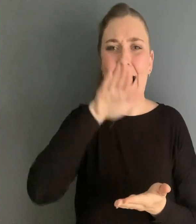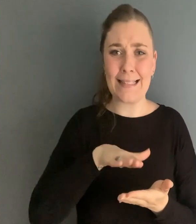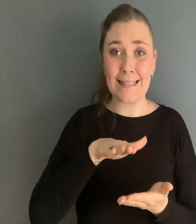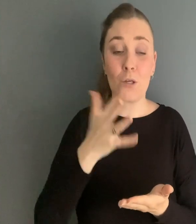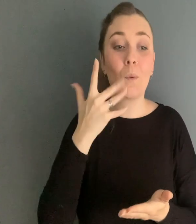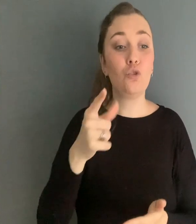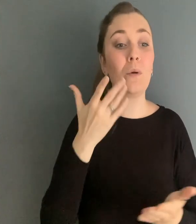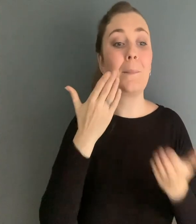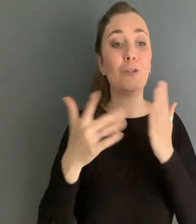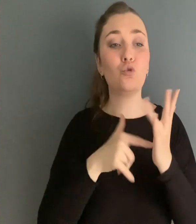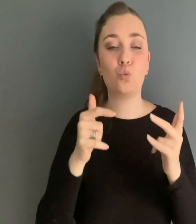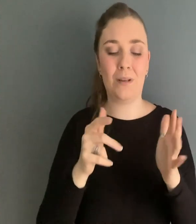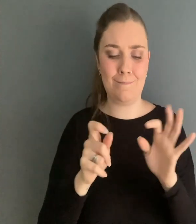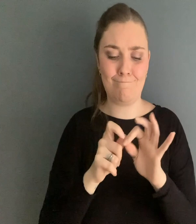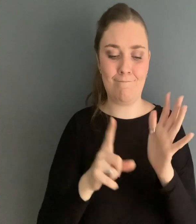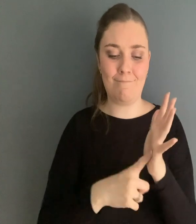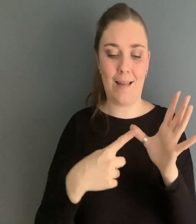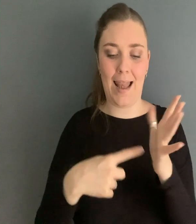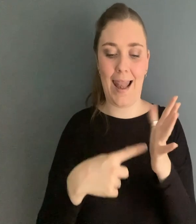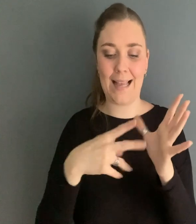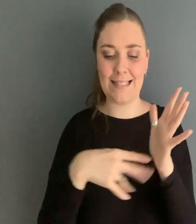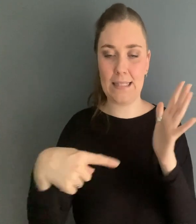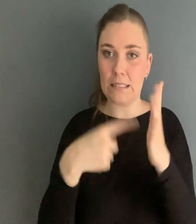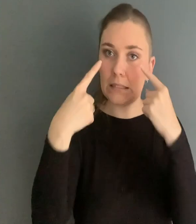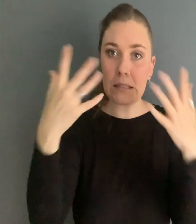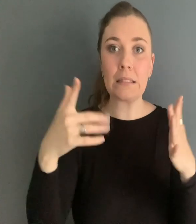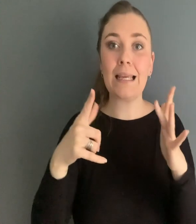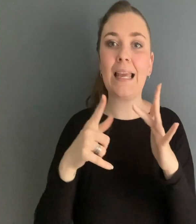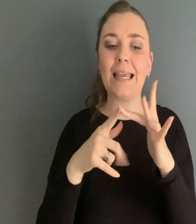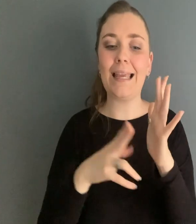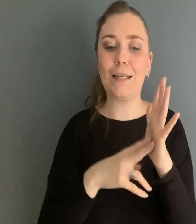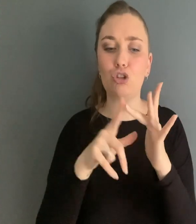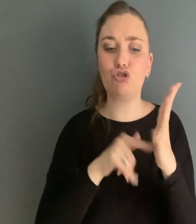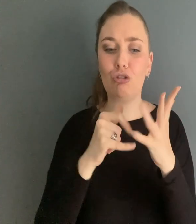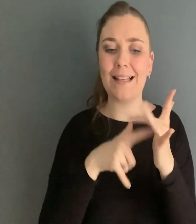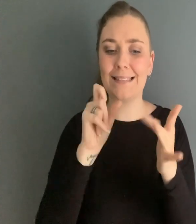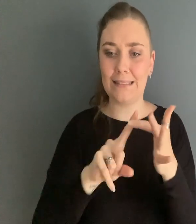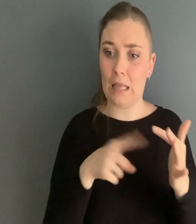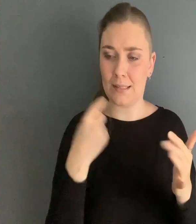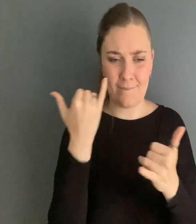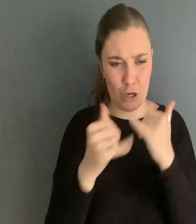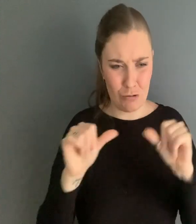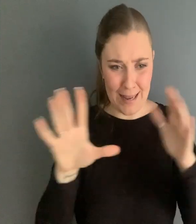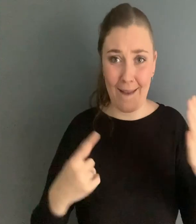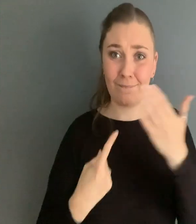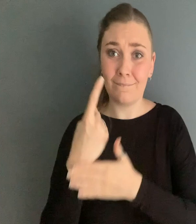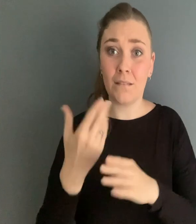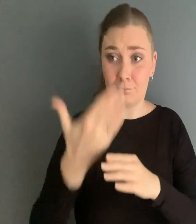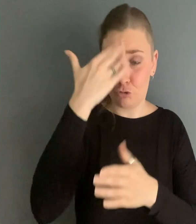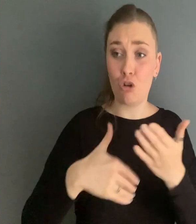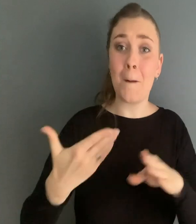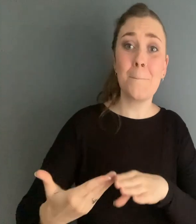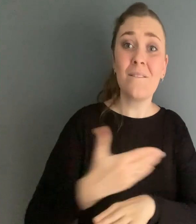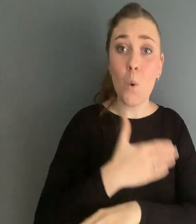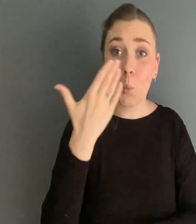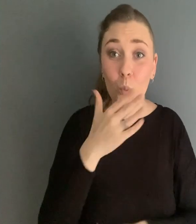compared to the blatant injustice that many of us still experience even before school starts,